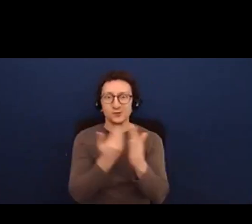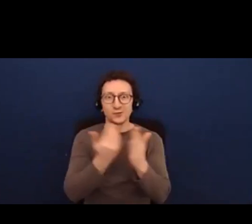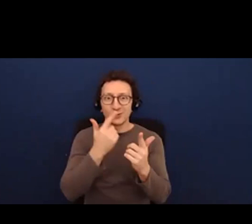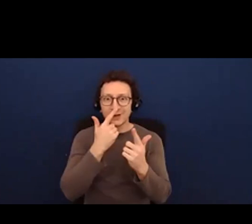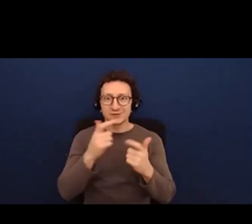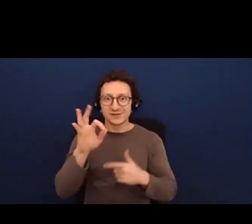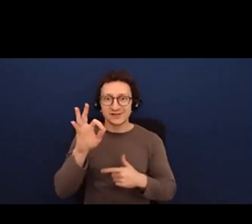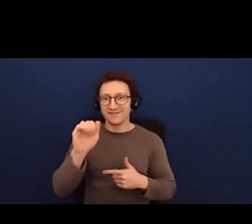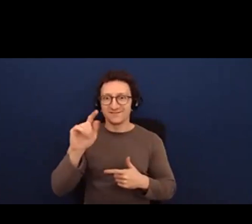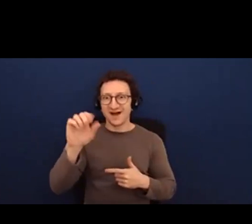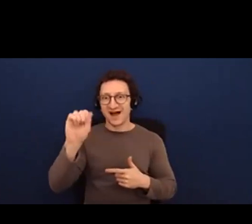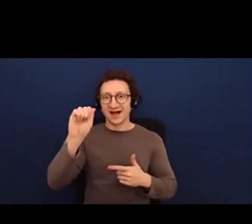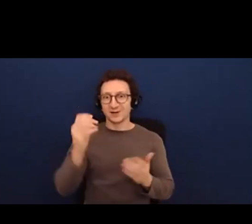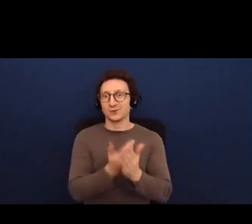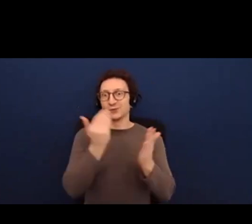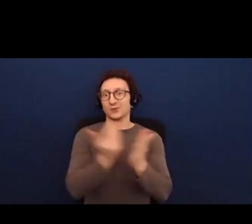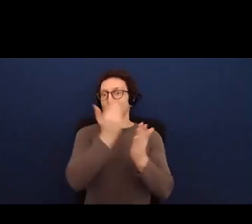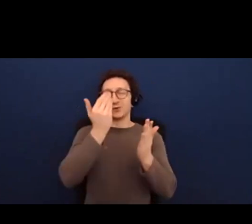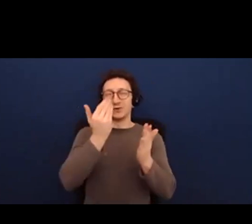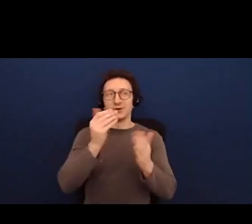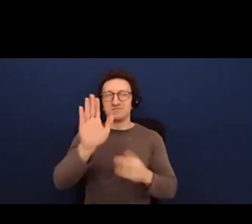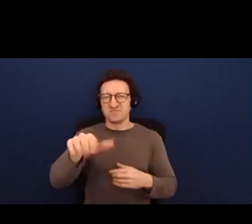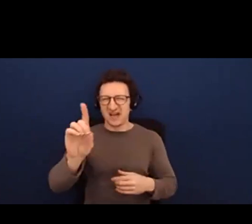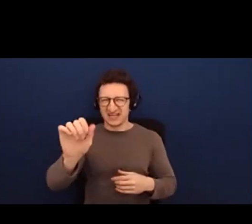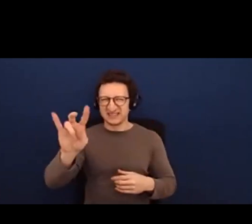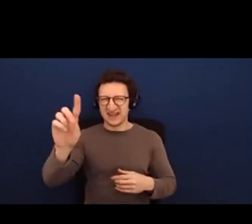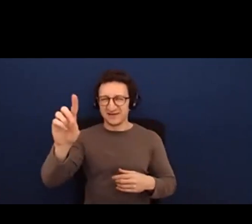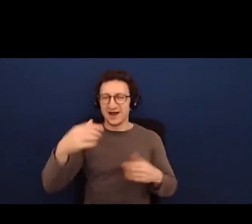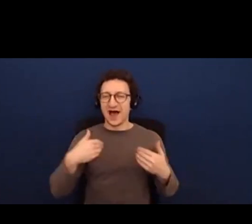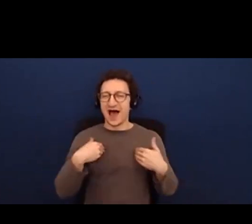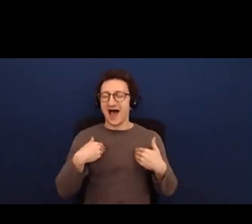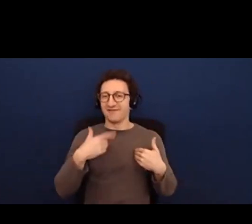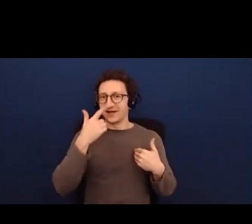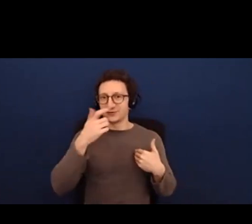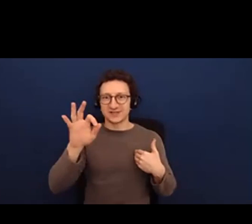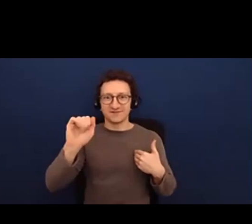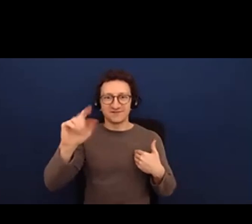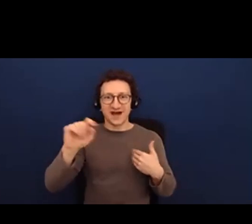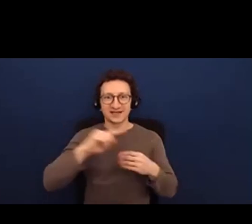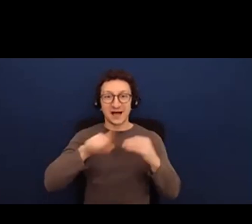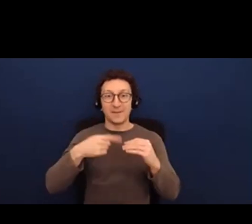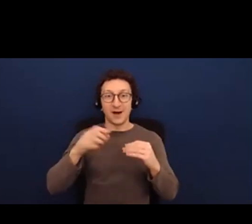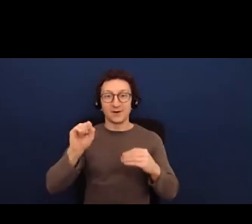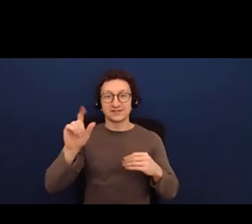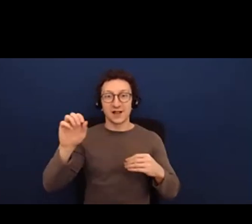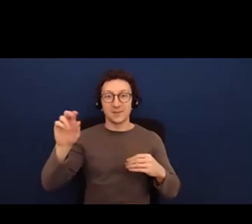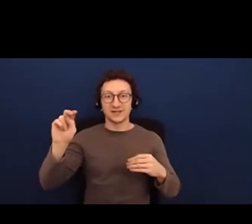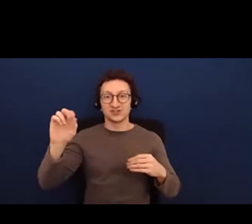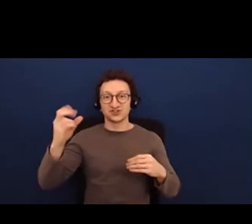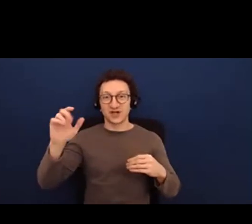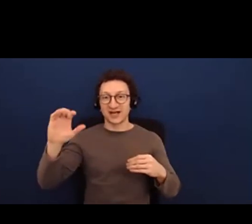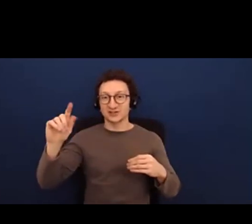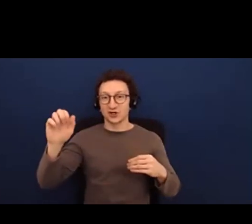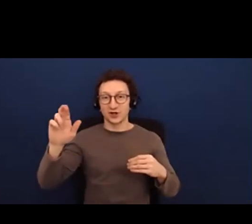knows. David Kramer, I'm going to tell you a fact about Solomon Schechter that you don't know. Well, I think you might not